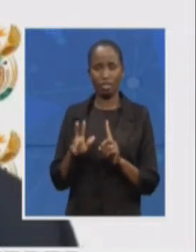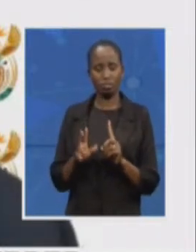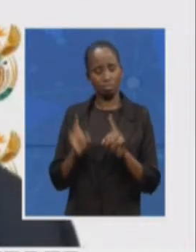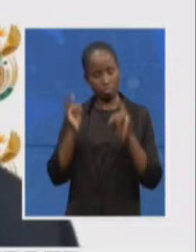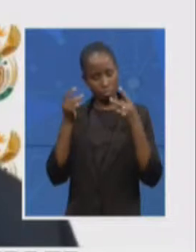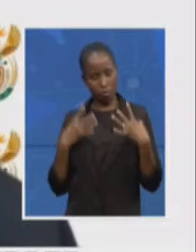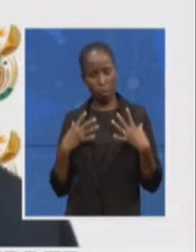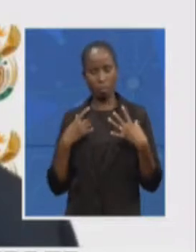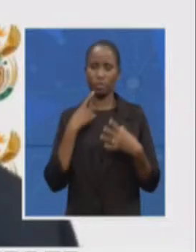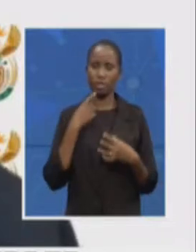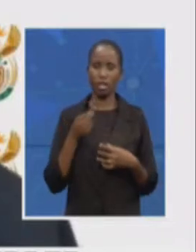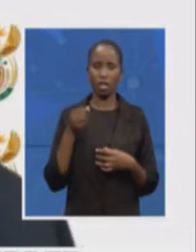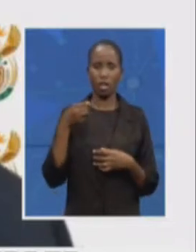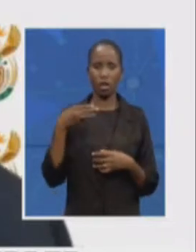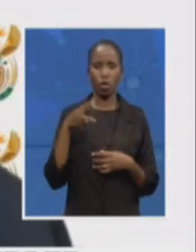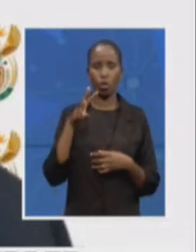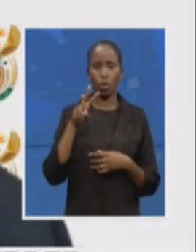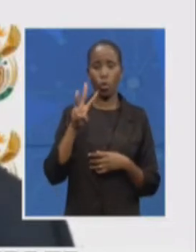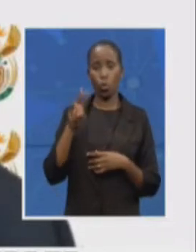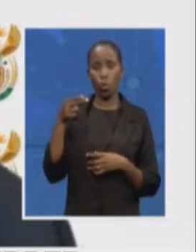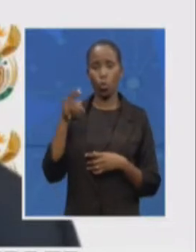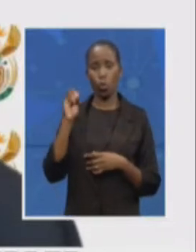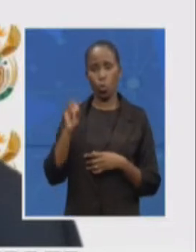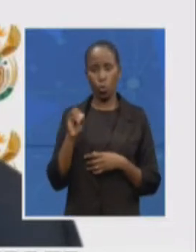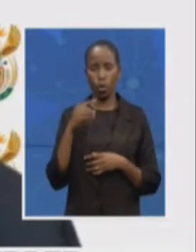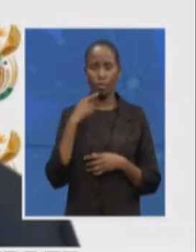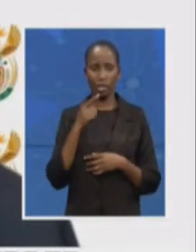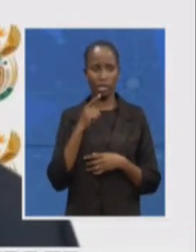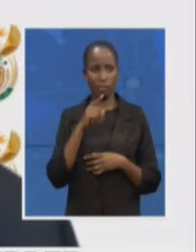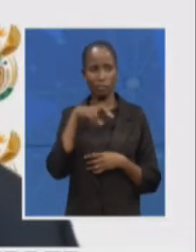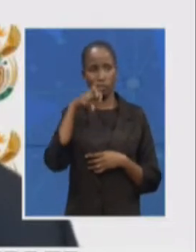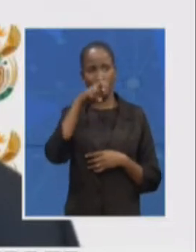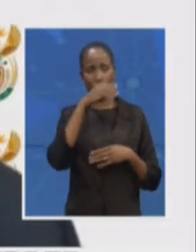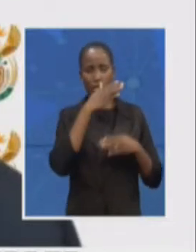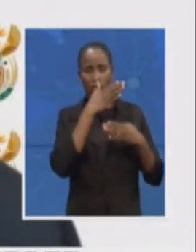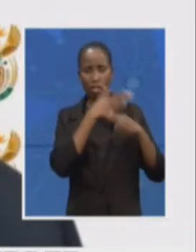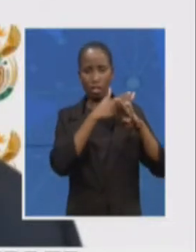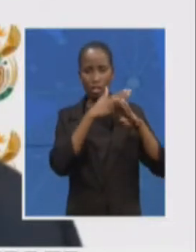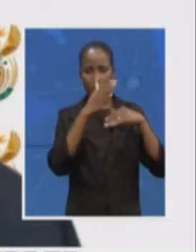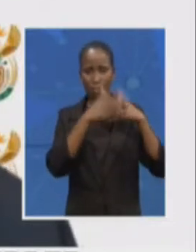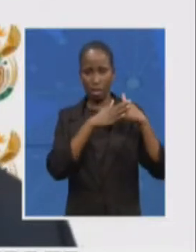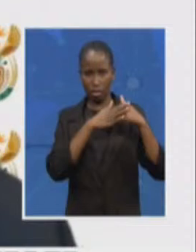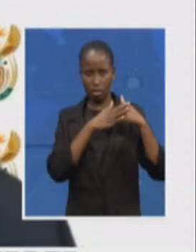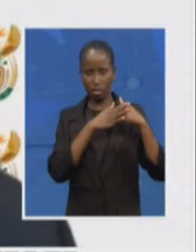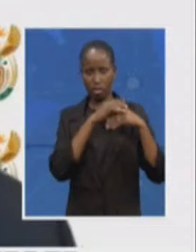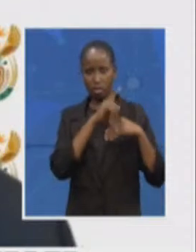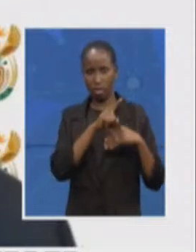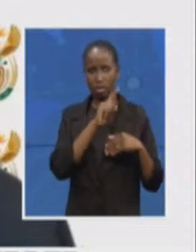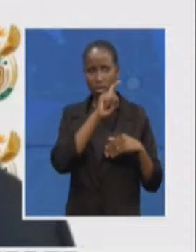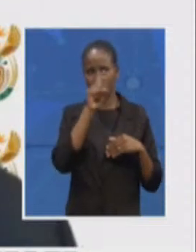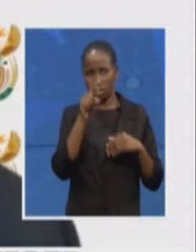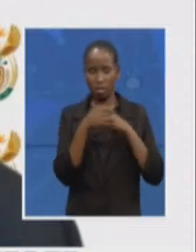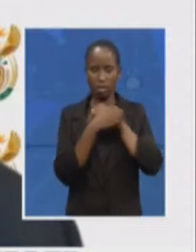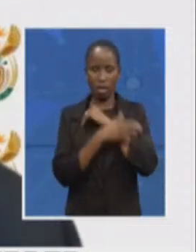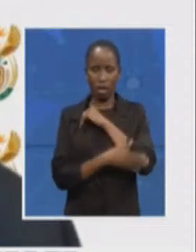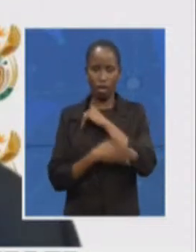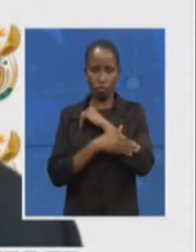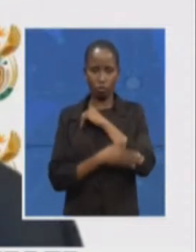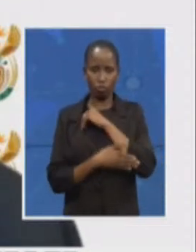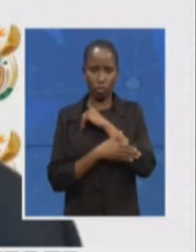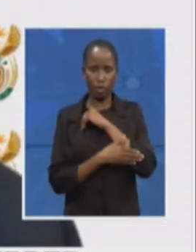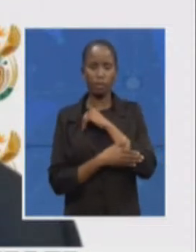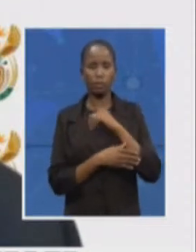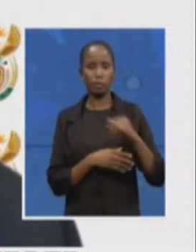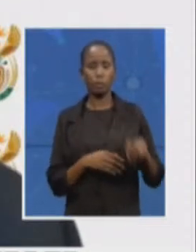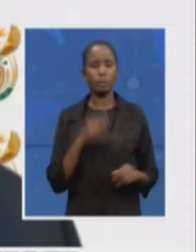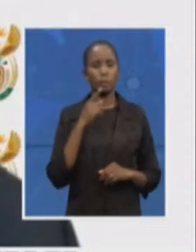the travel bans and warns all these countries that this is counterproductive, that while we're calling for openness and